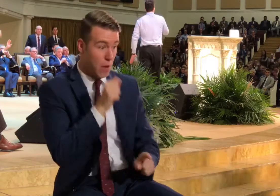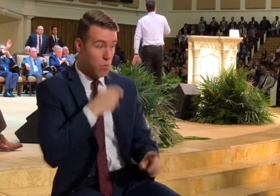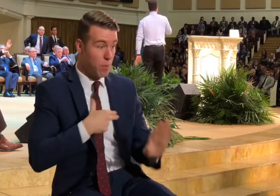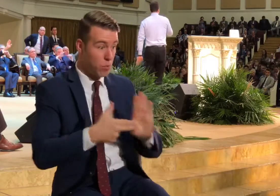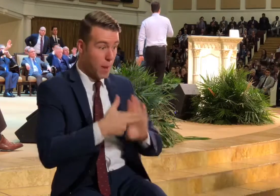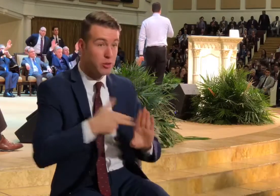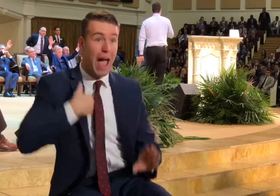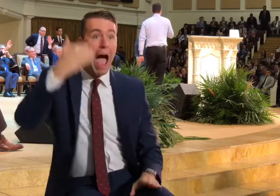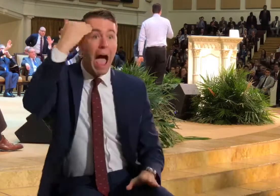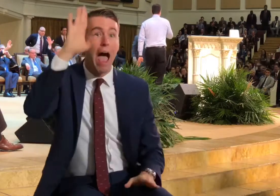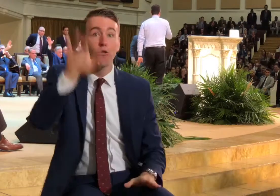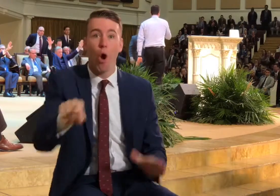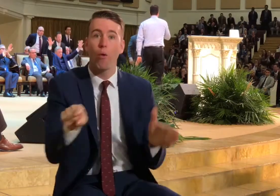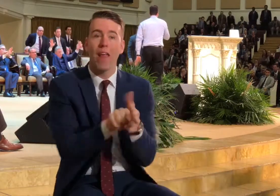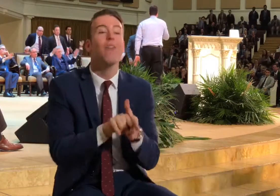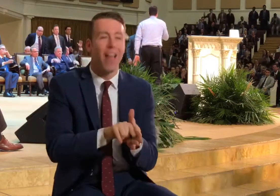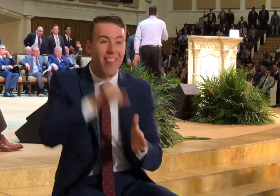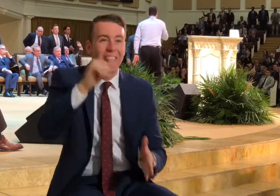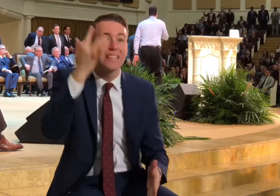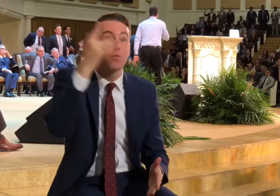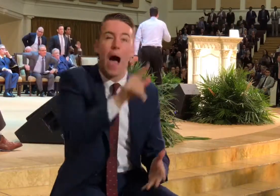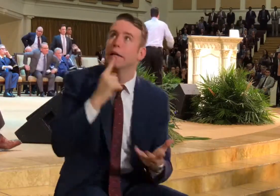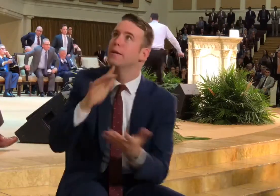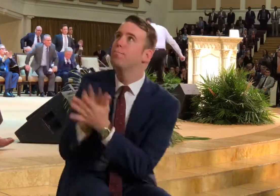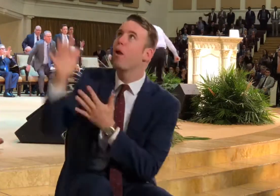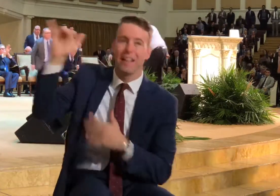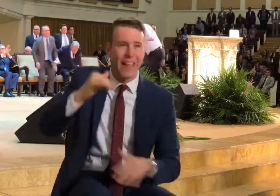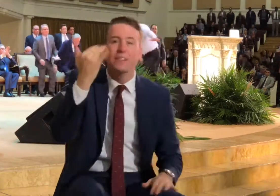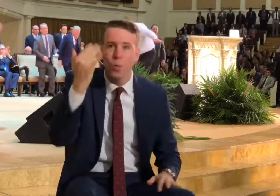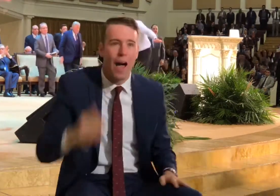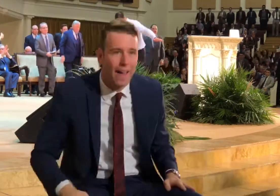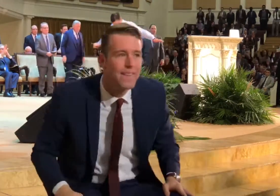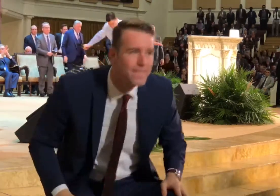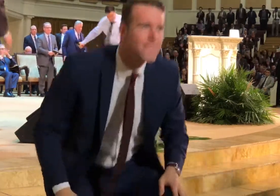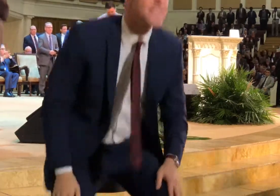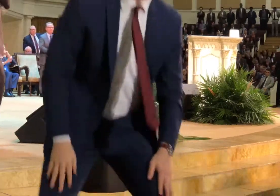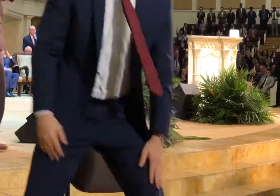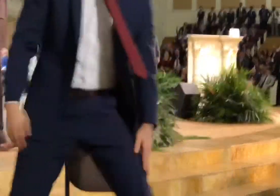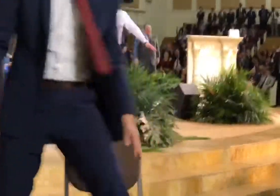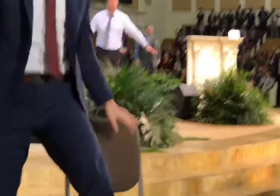is. That's the reason why she's praising.